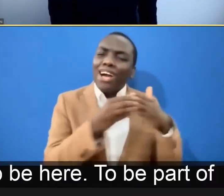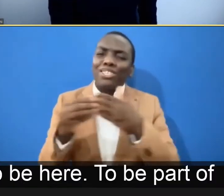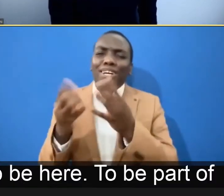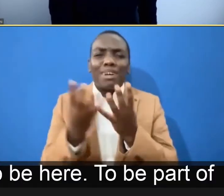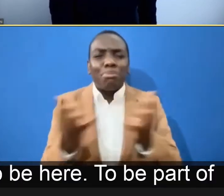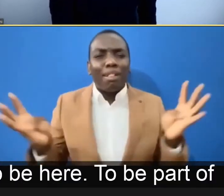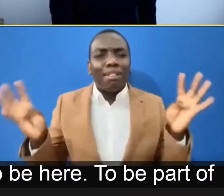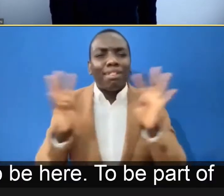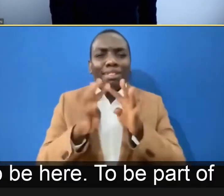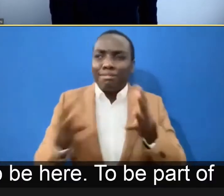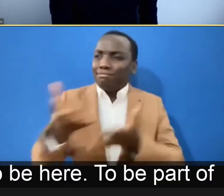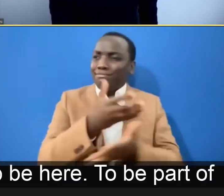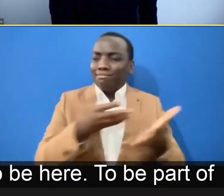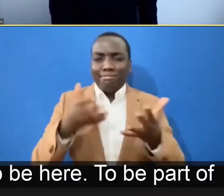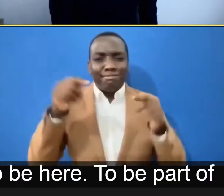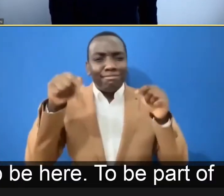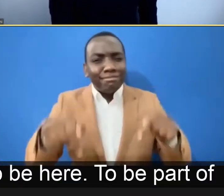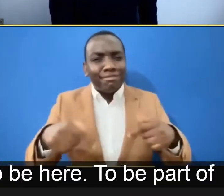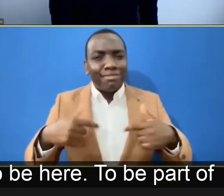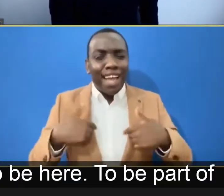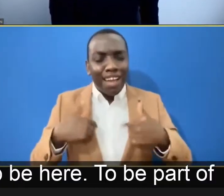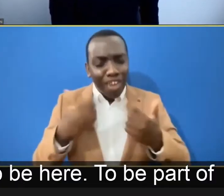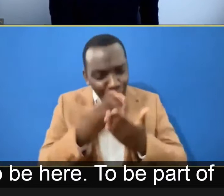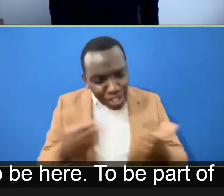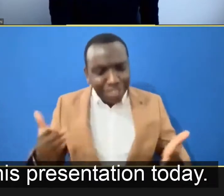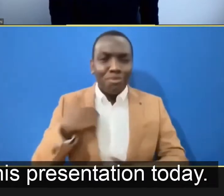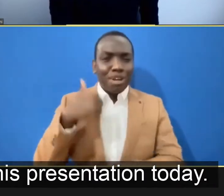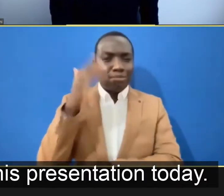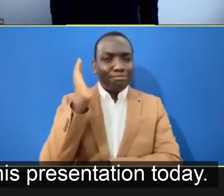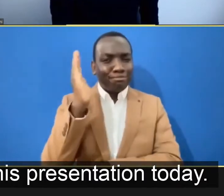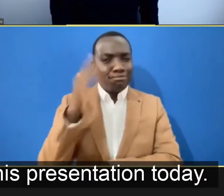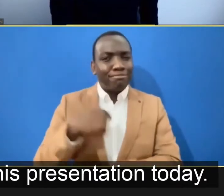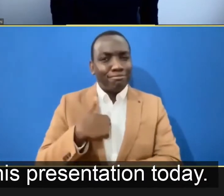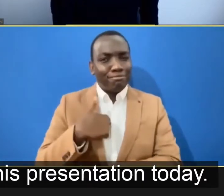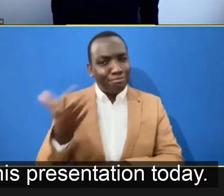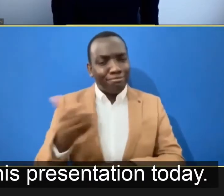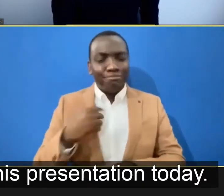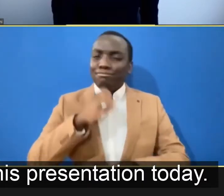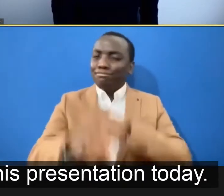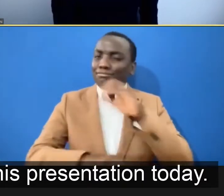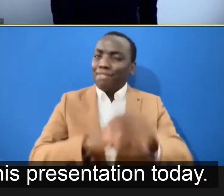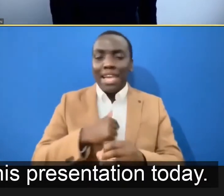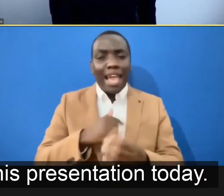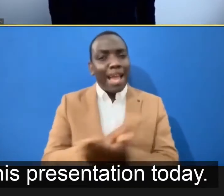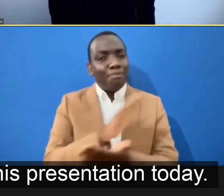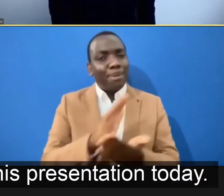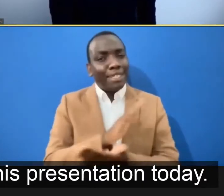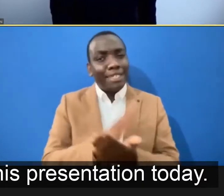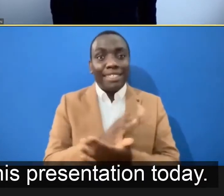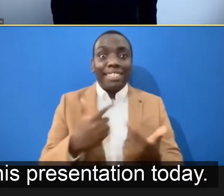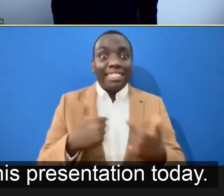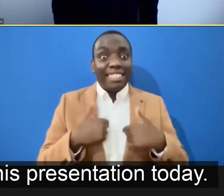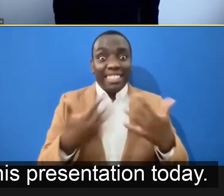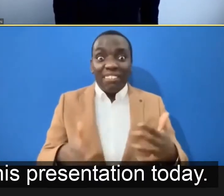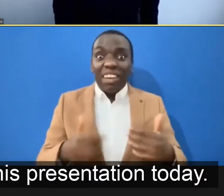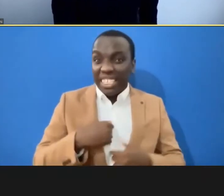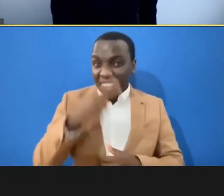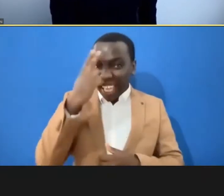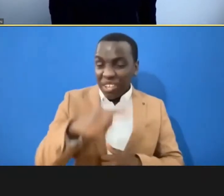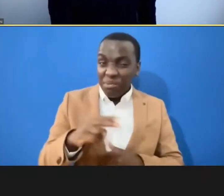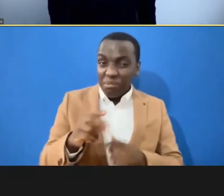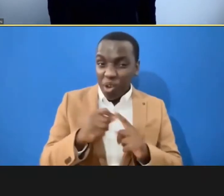absolute pleasure for me to be here, to be part of this panel and be involved in this presentation today.